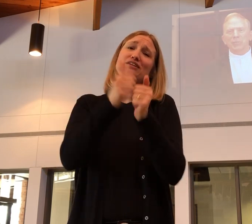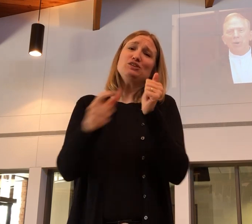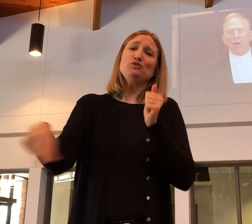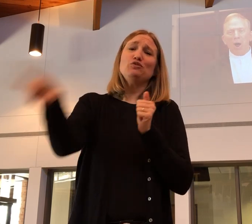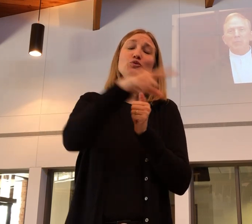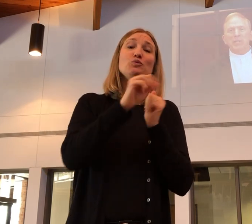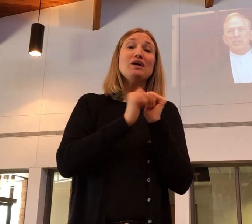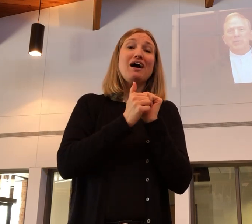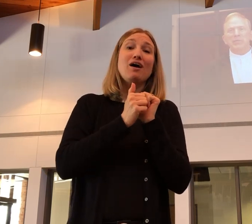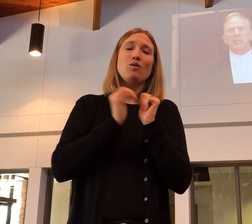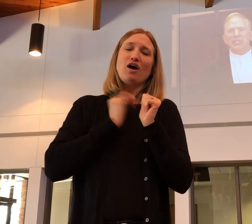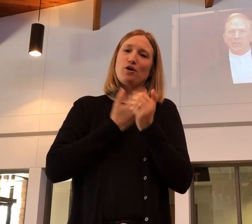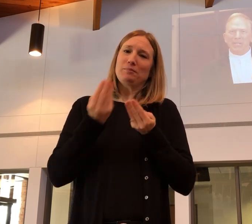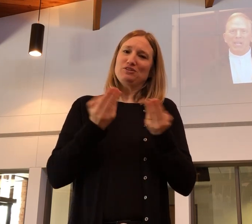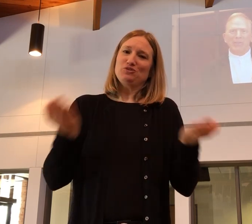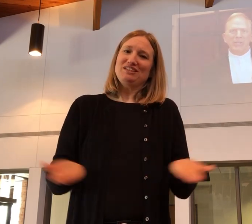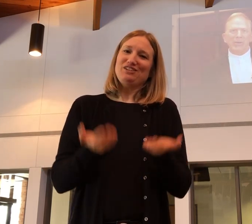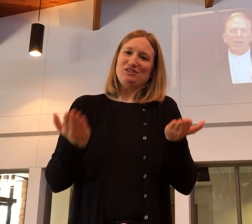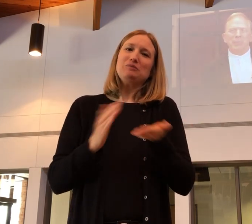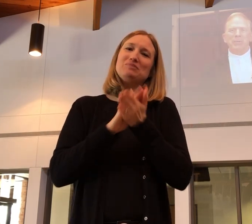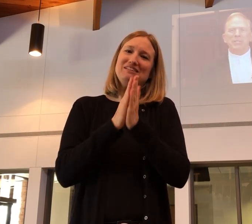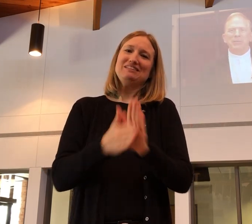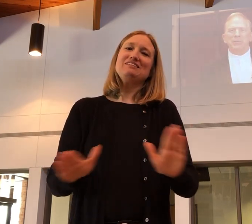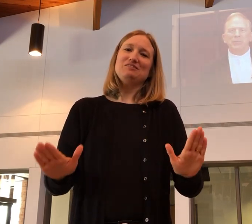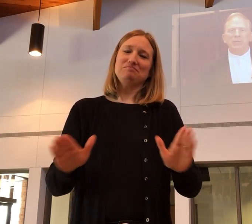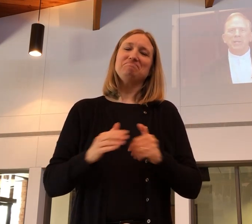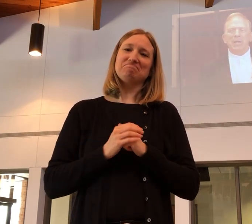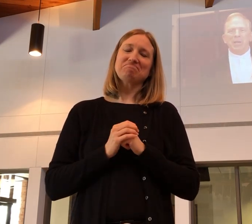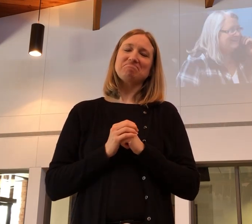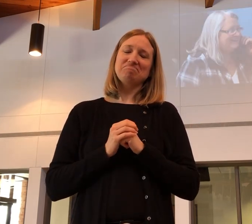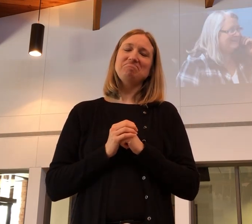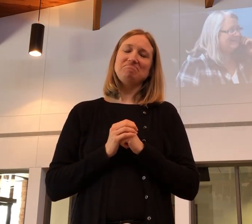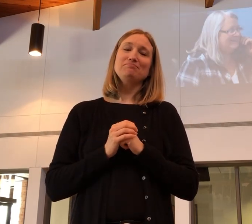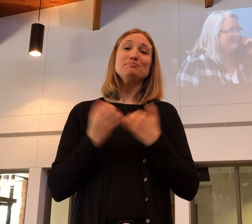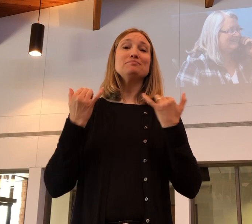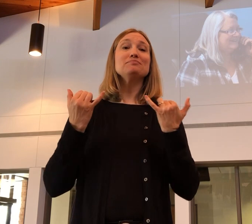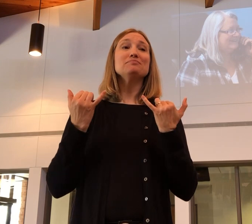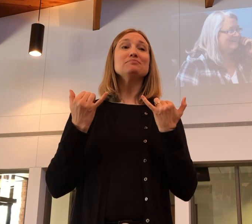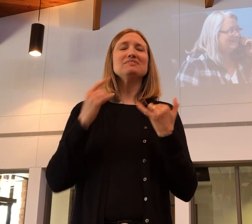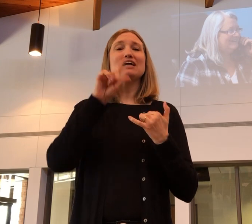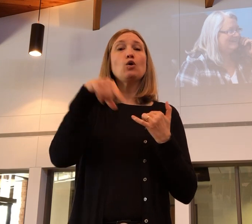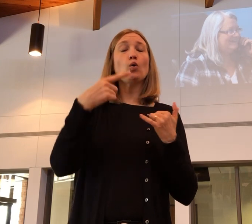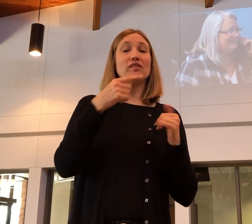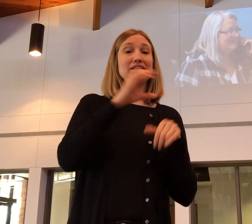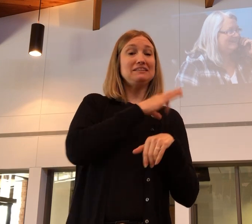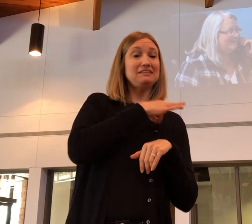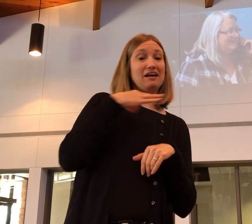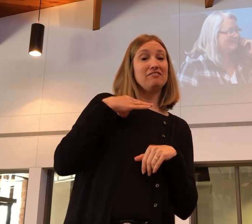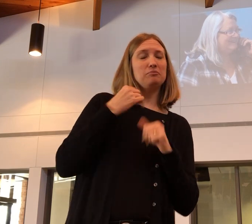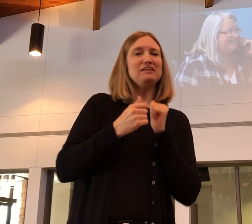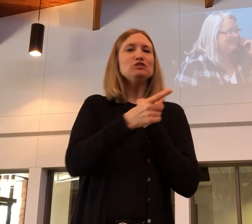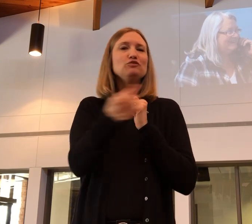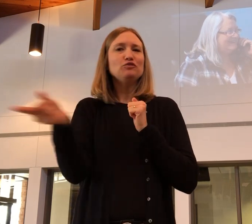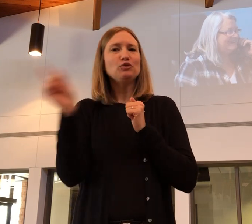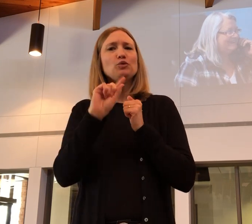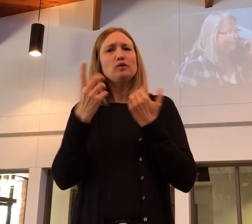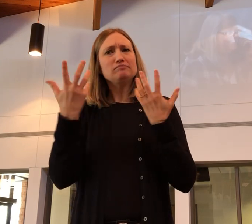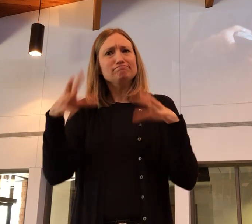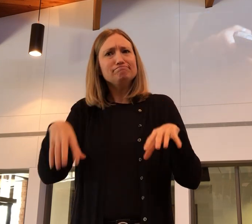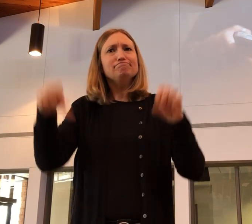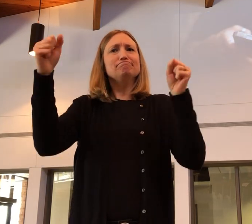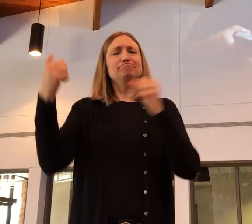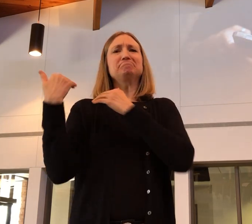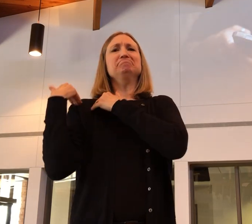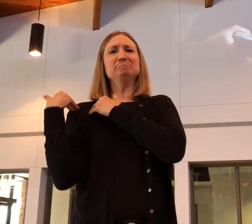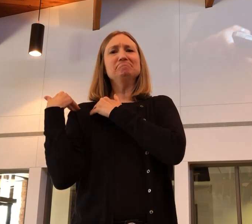of us through our ministry that we share together here at Peace Lutheran. Not only the church staff, but each of you have taken it upon